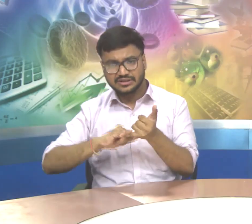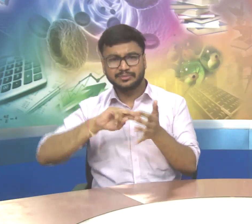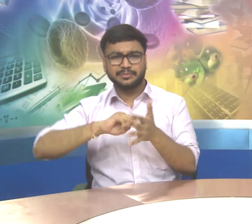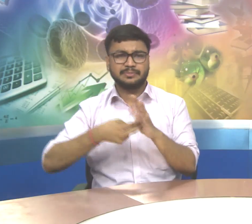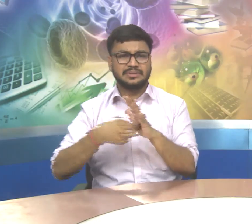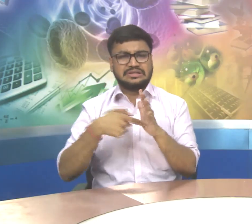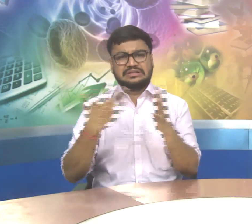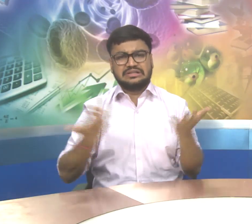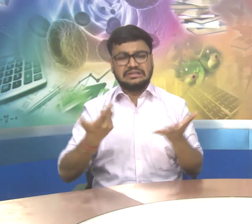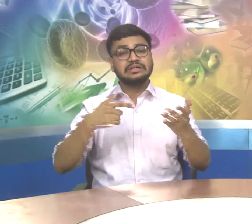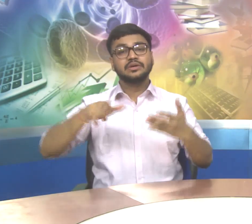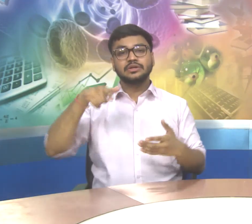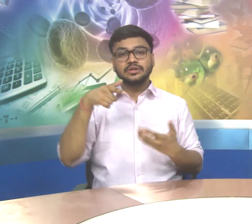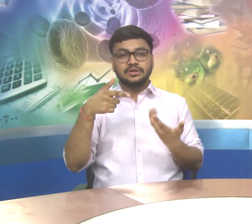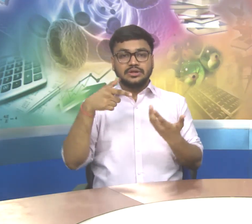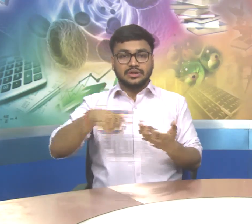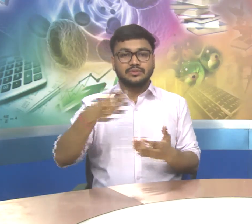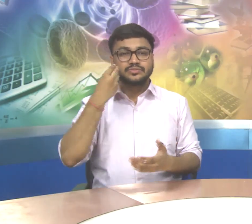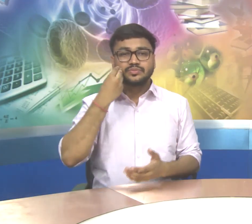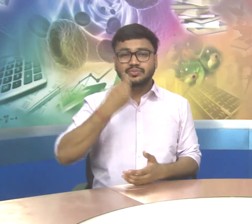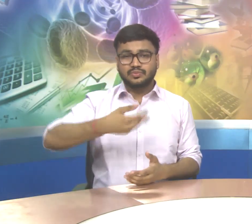Next is fossil fuels.